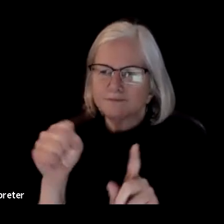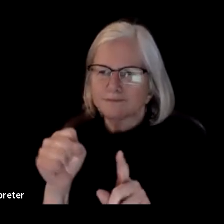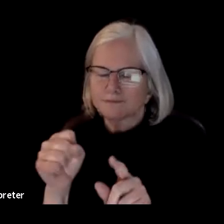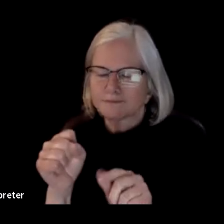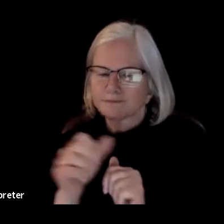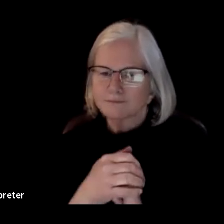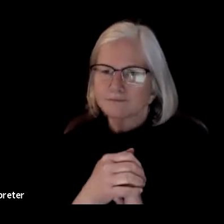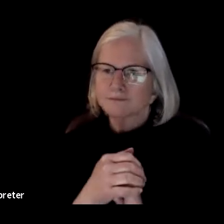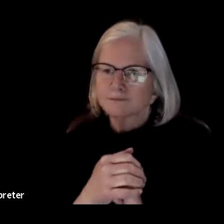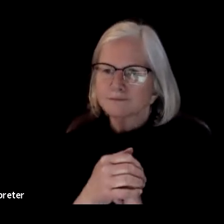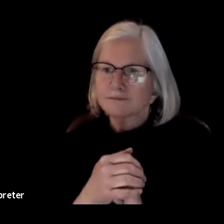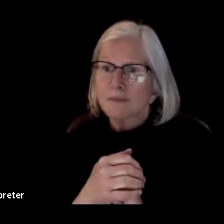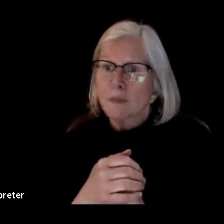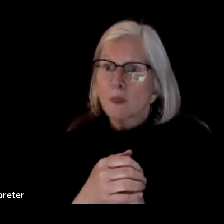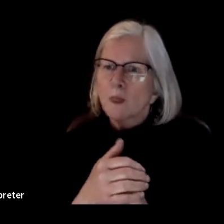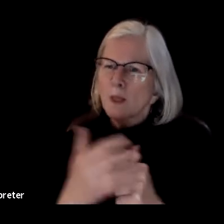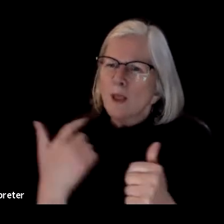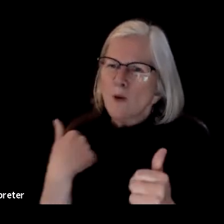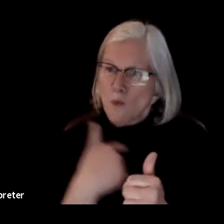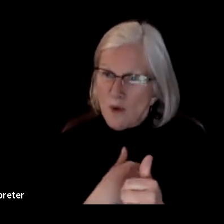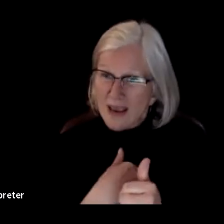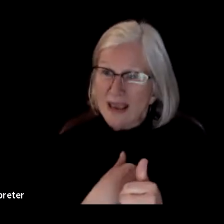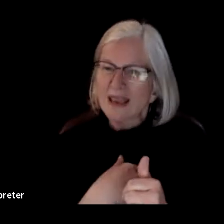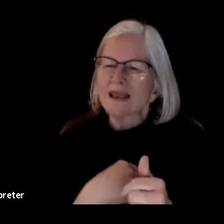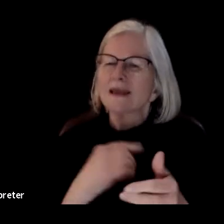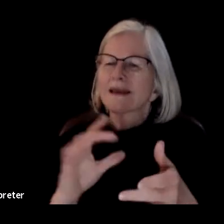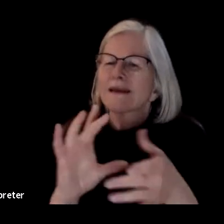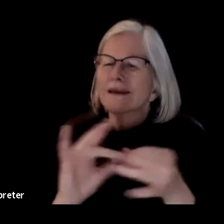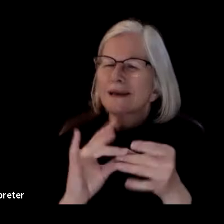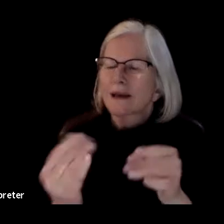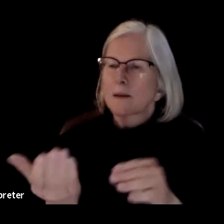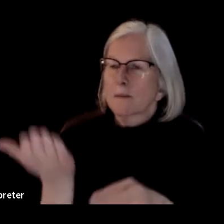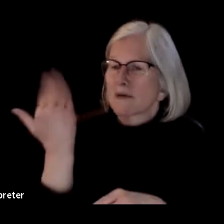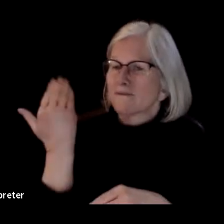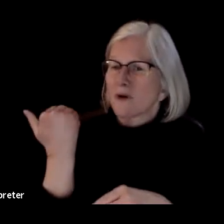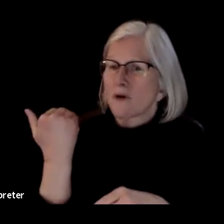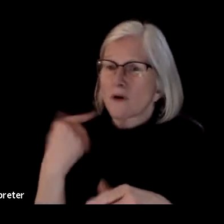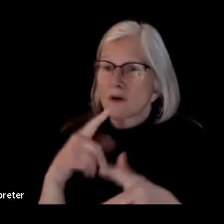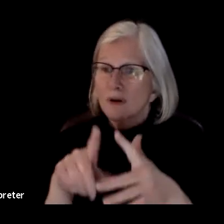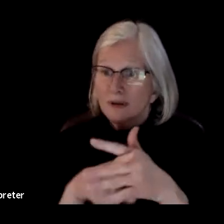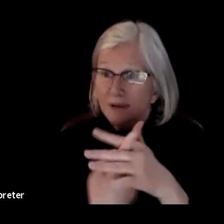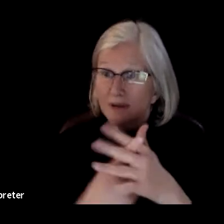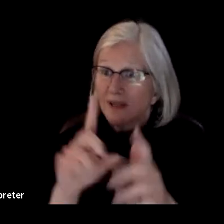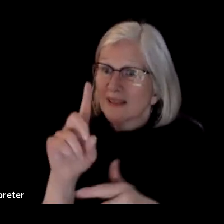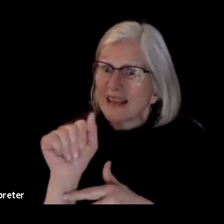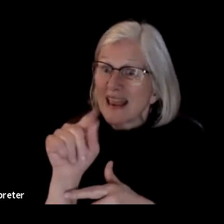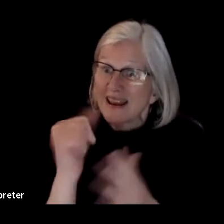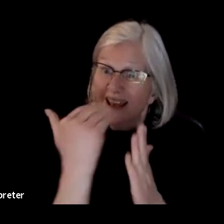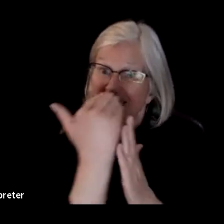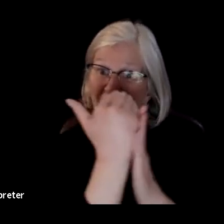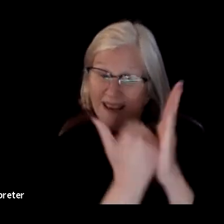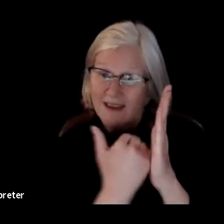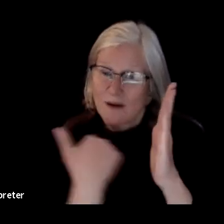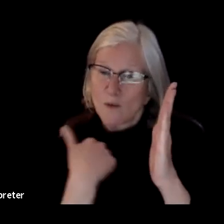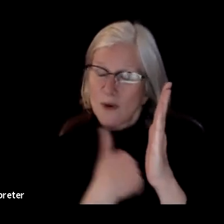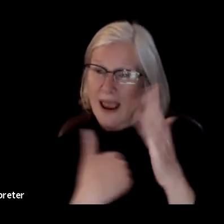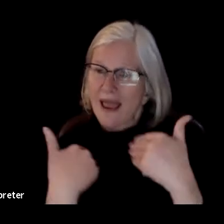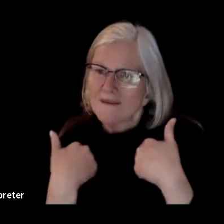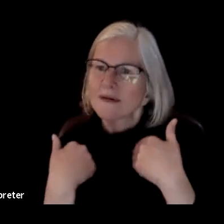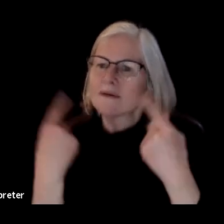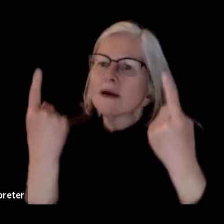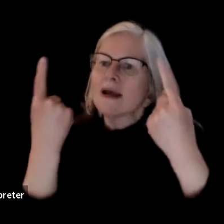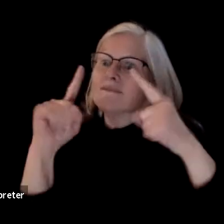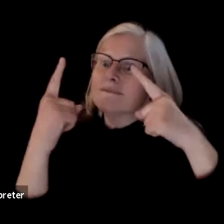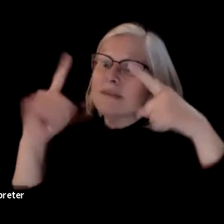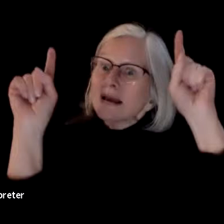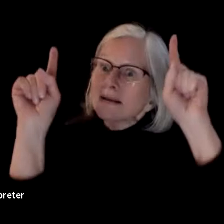we have mentioned in the past, the original data that we had on the effectiveness of the vaccine really